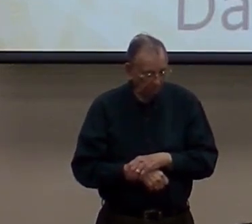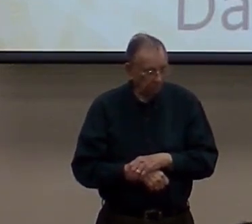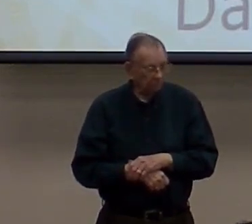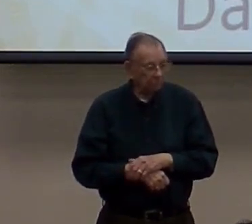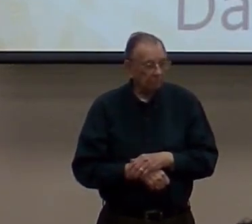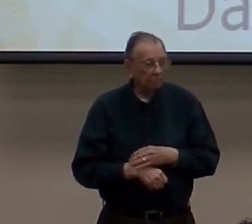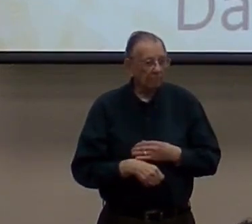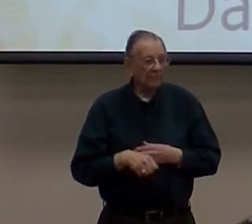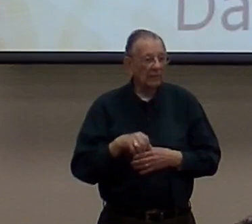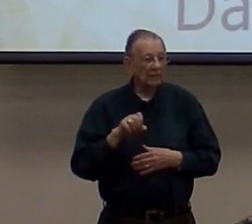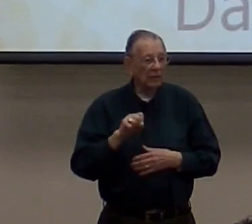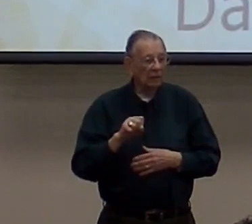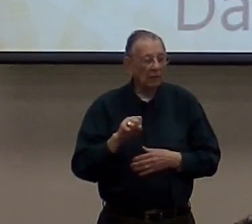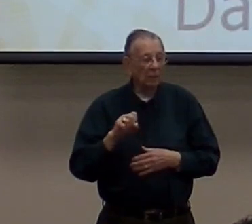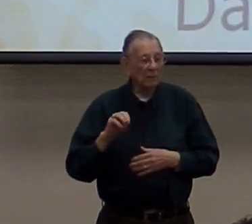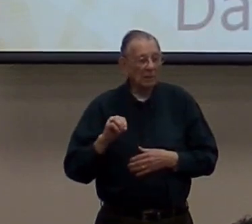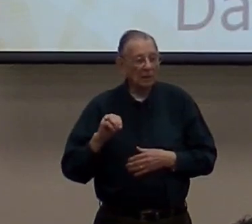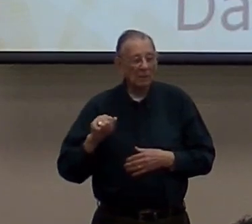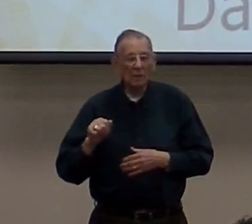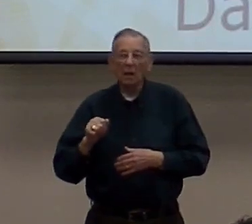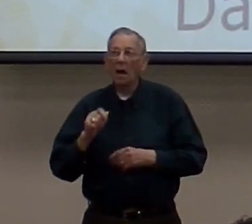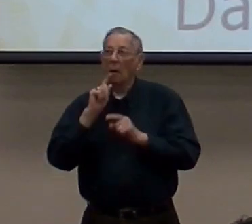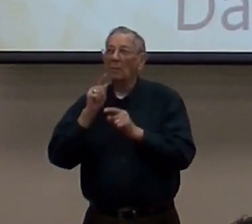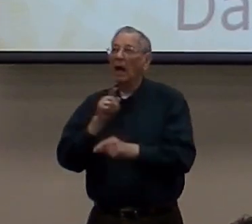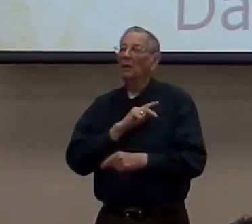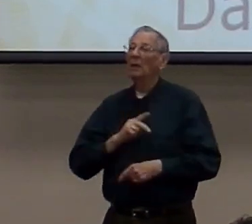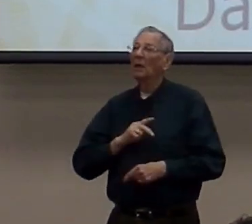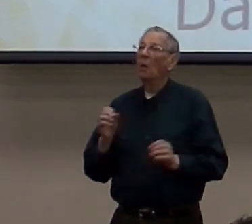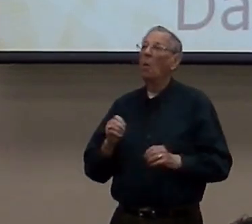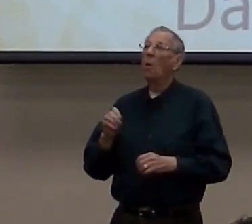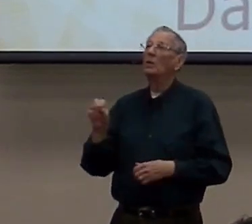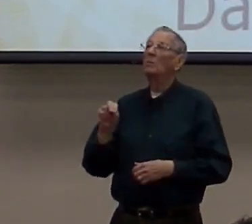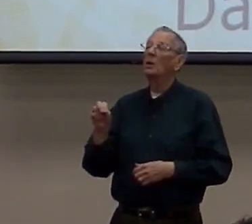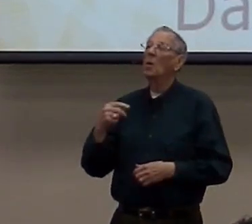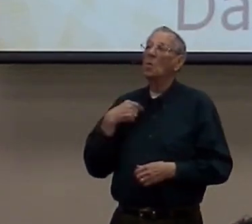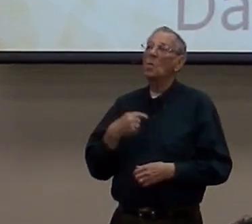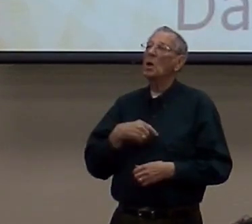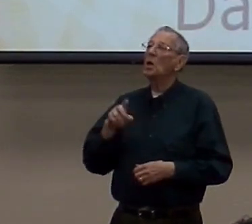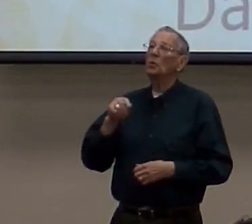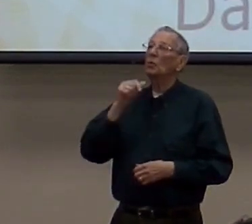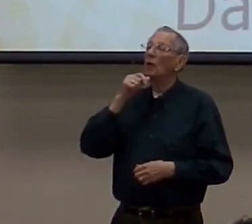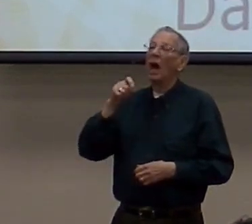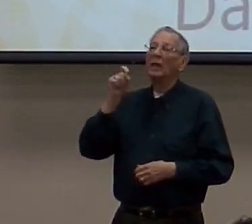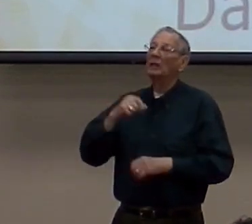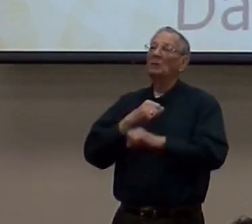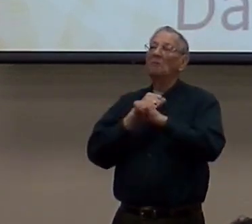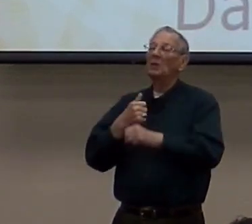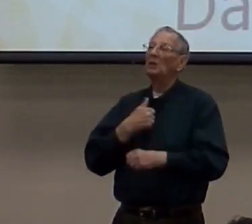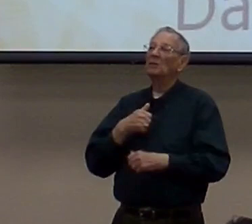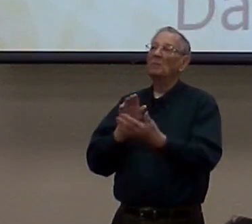Shadrach, Meshach, and Abednego replied to the king, O Nebuchadnezzar, we do not need to defend